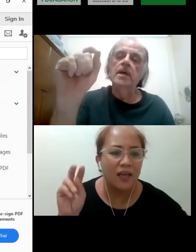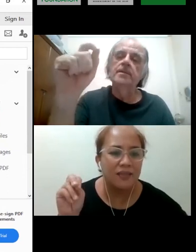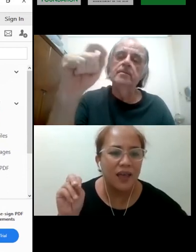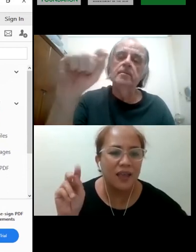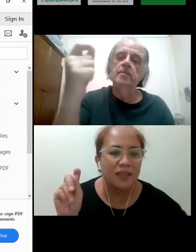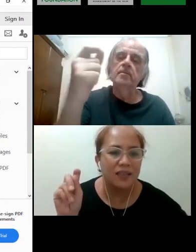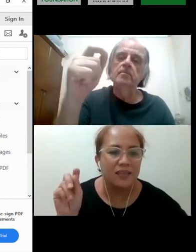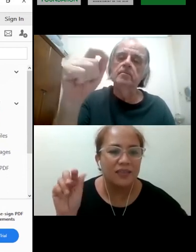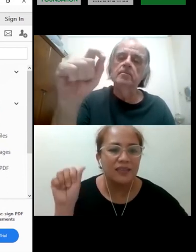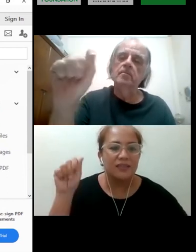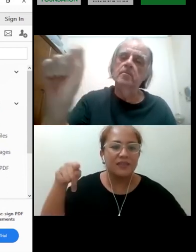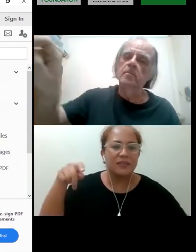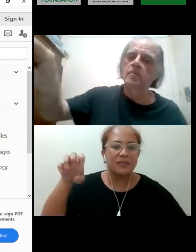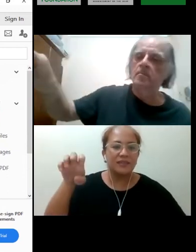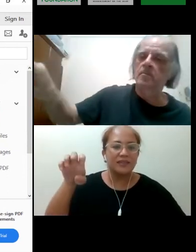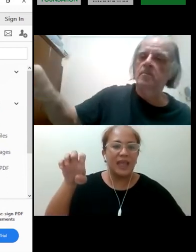or